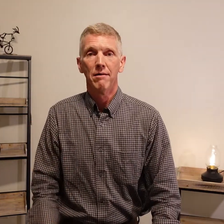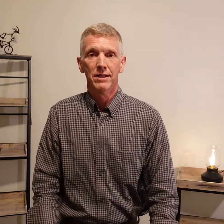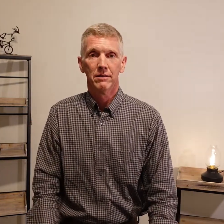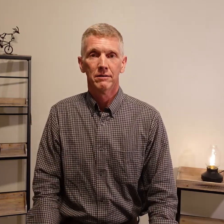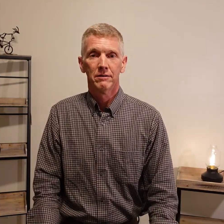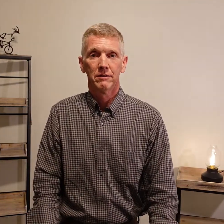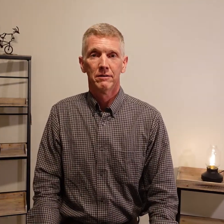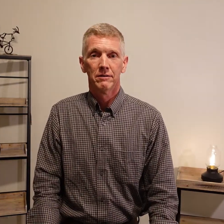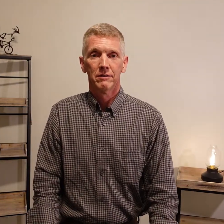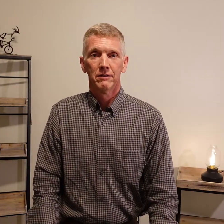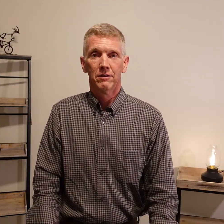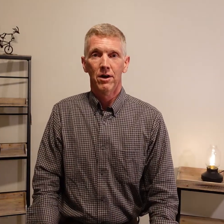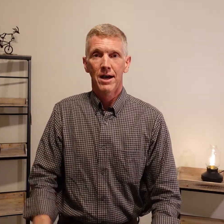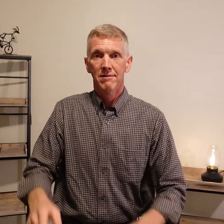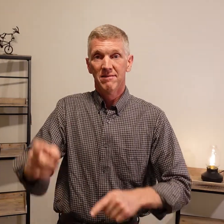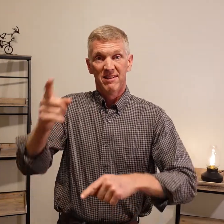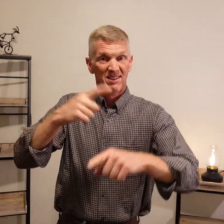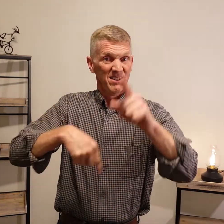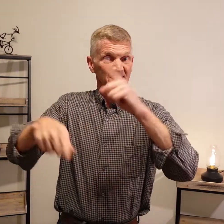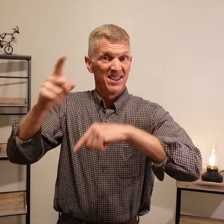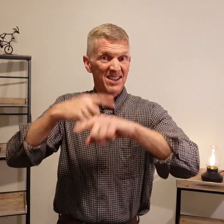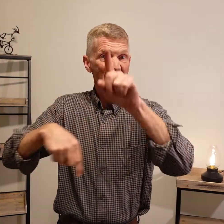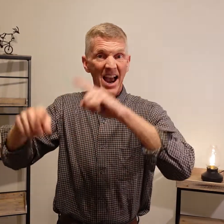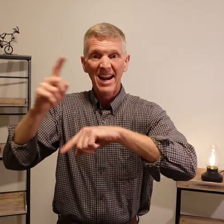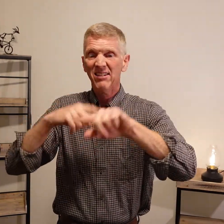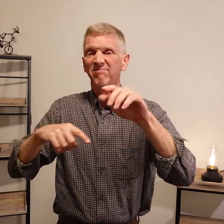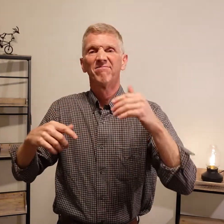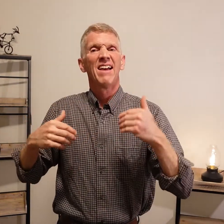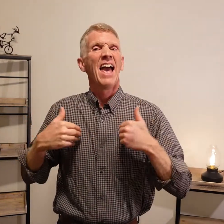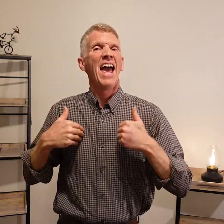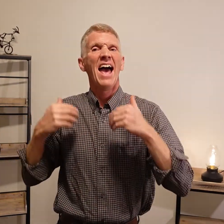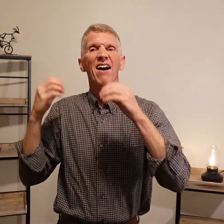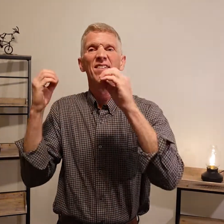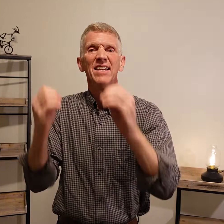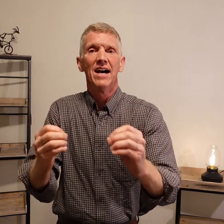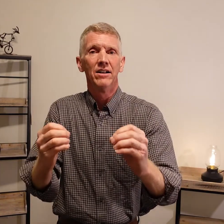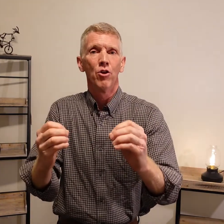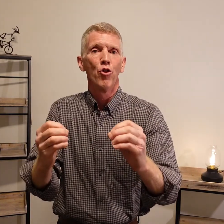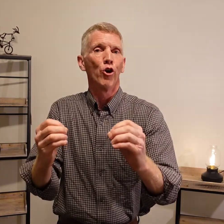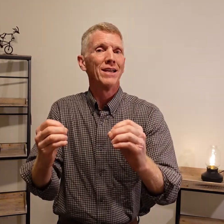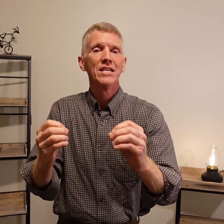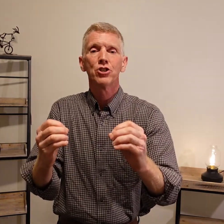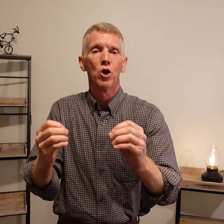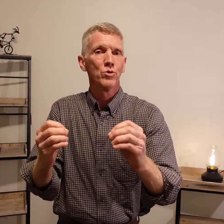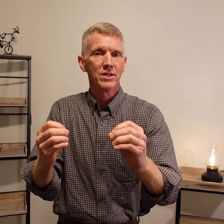it. Right? Sign, have, none. There is no